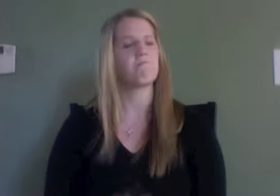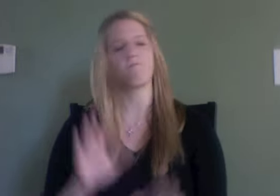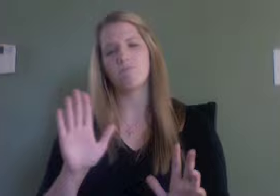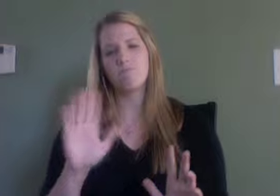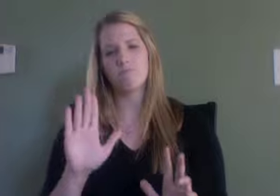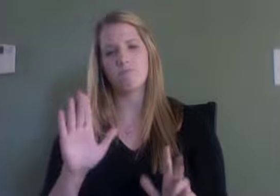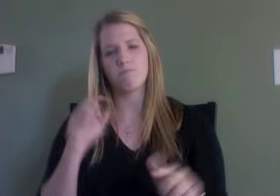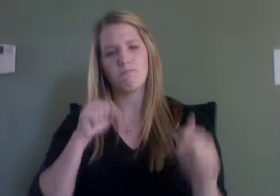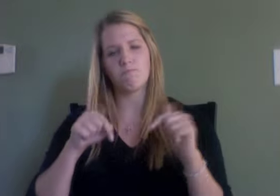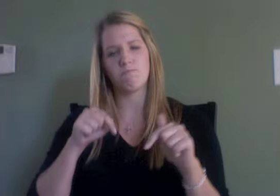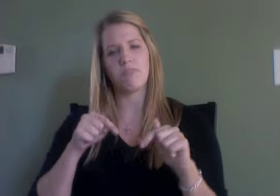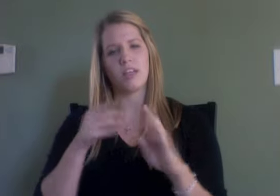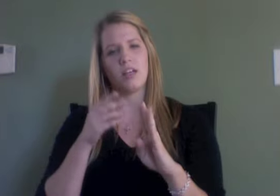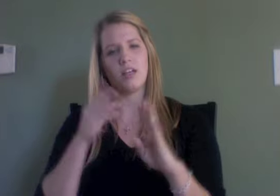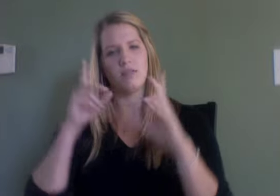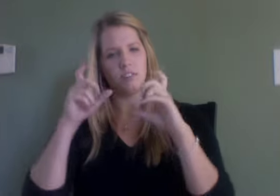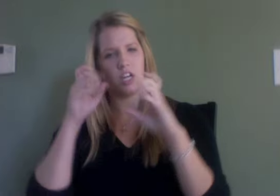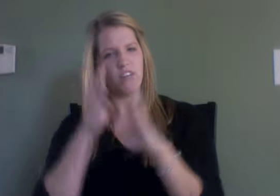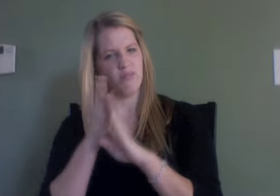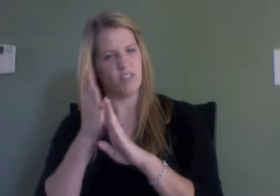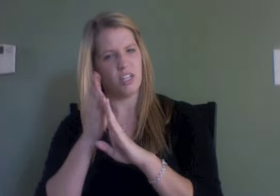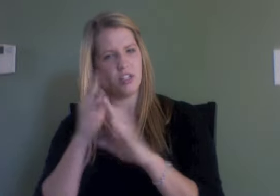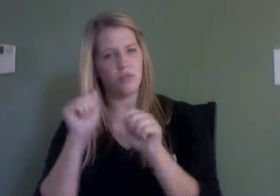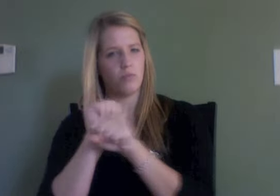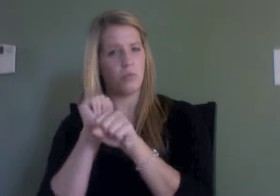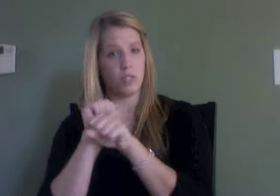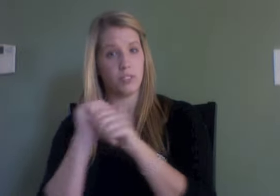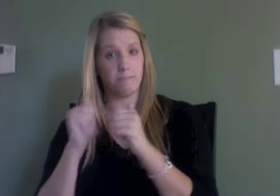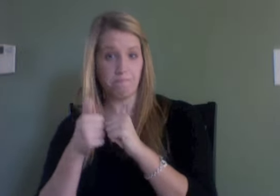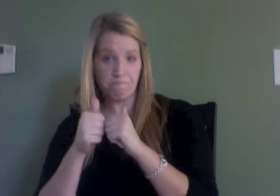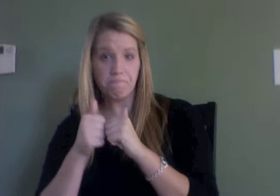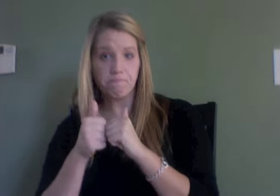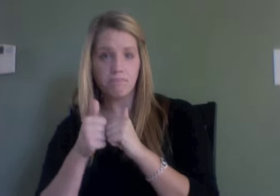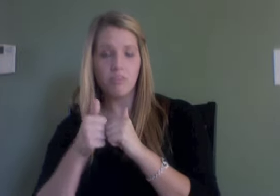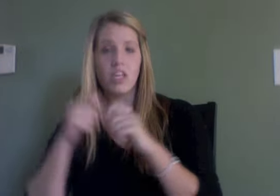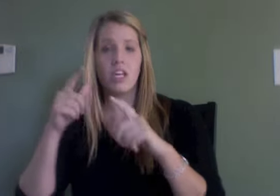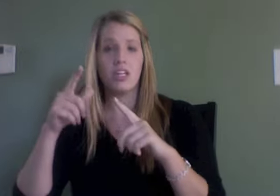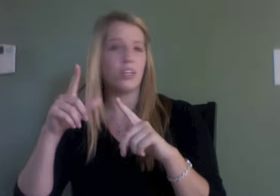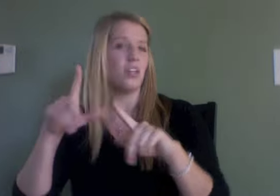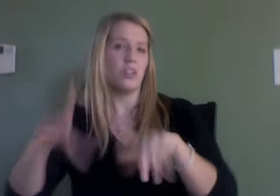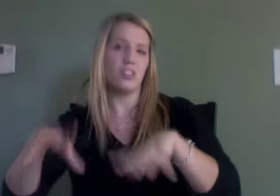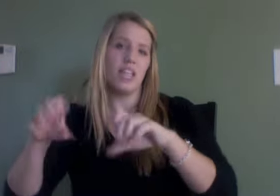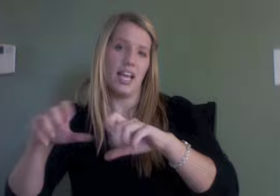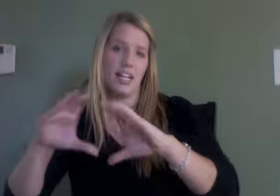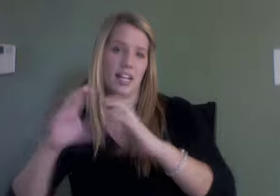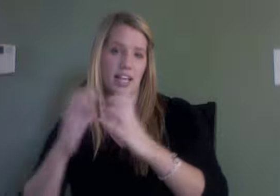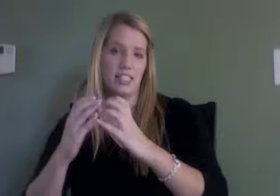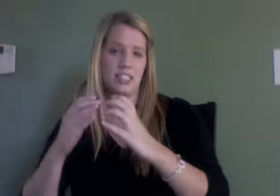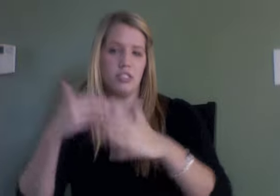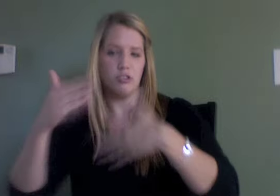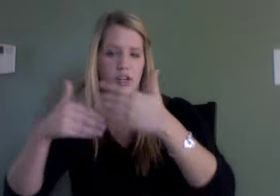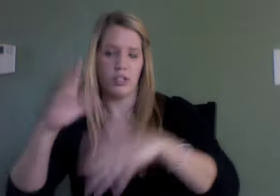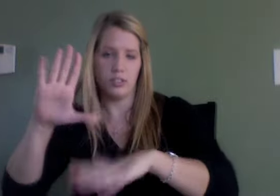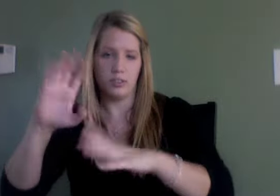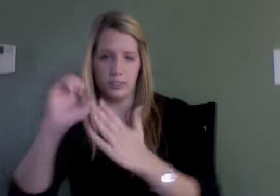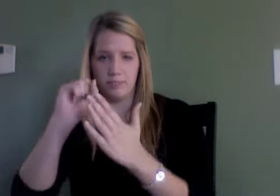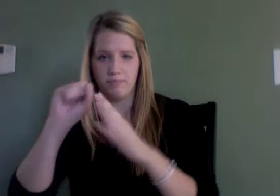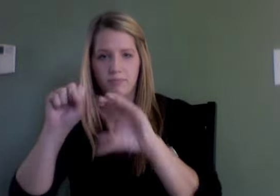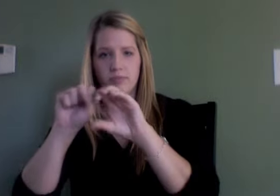works is you take courses kind of throughout the whole course of your semester, and some of the classes within the